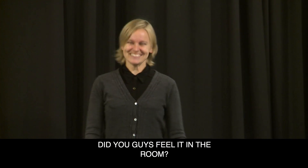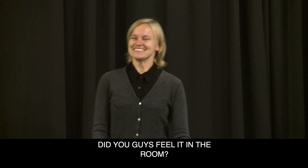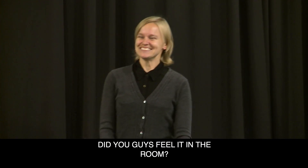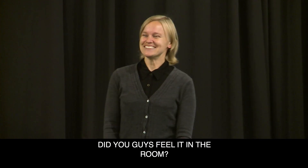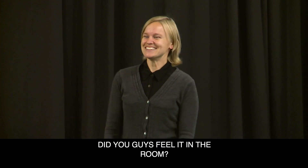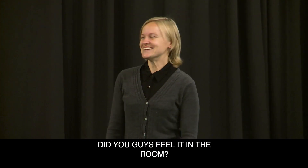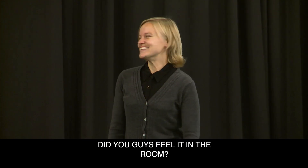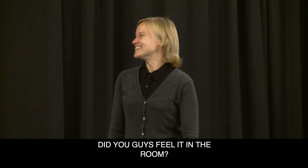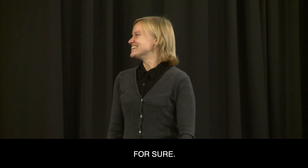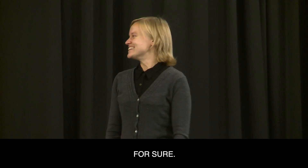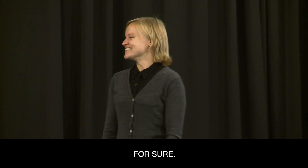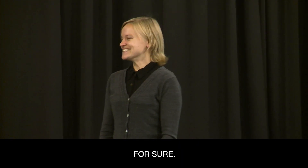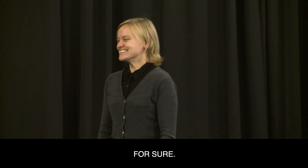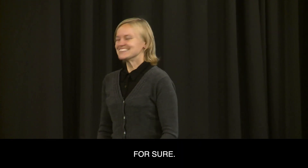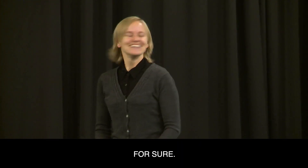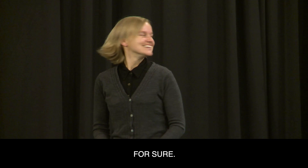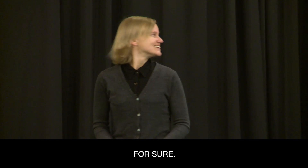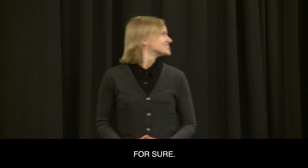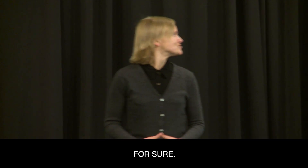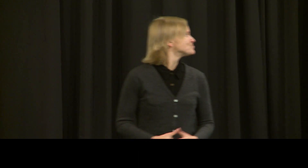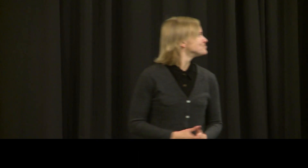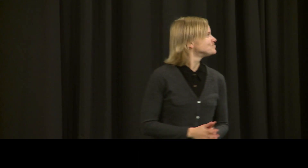room? For sure.